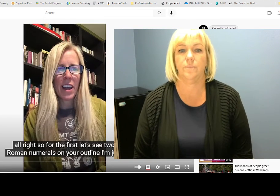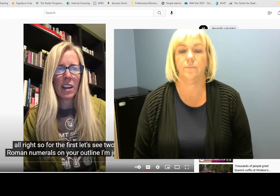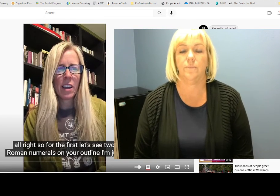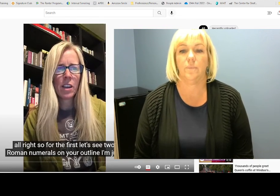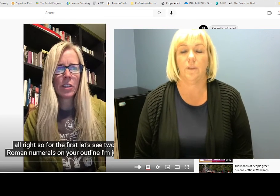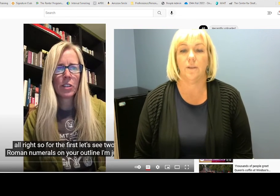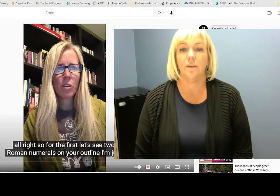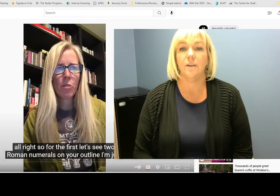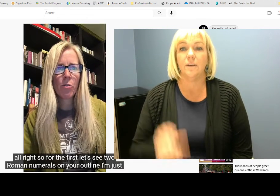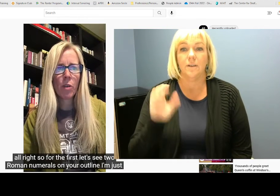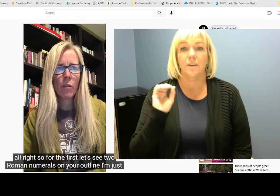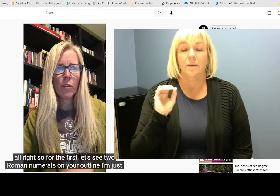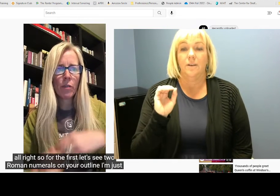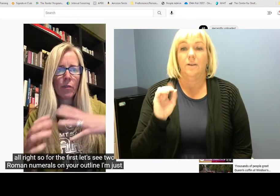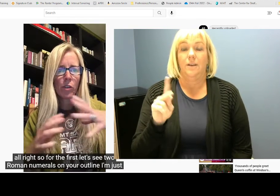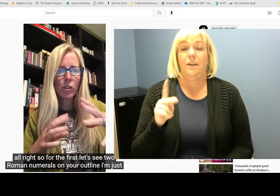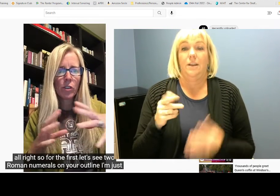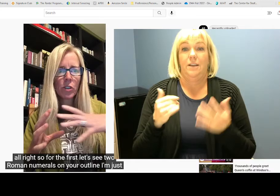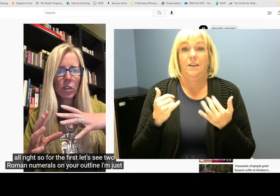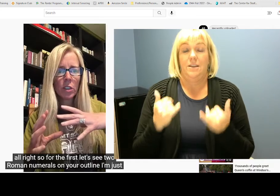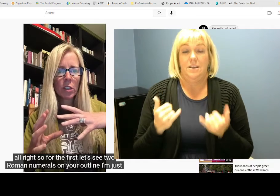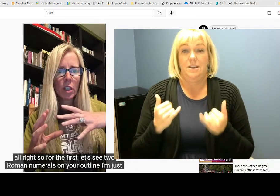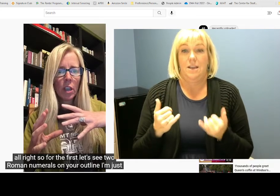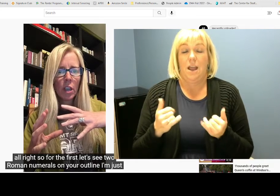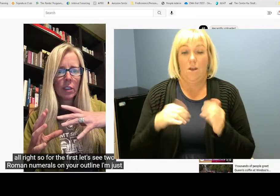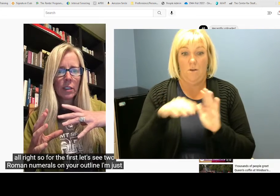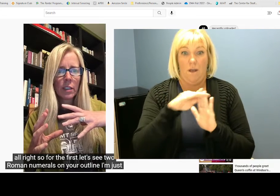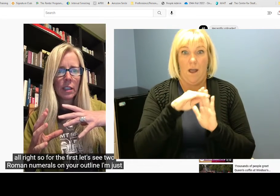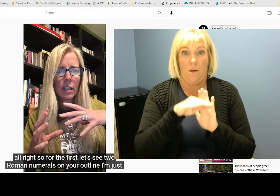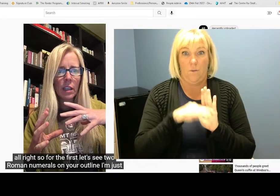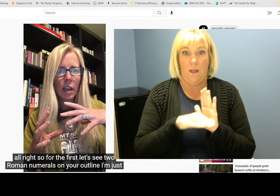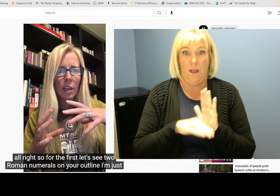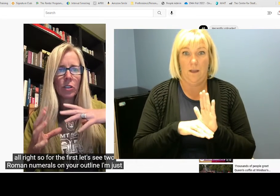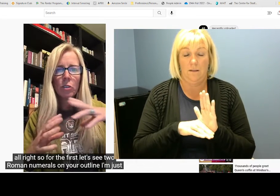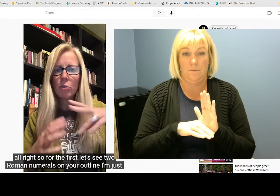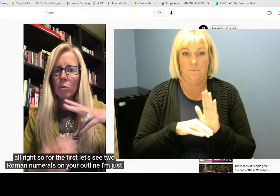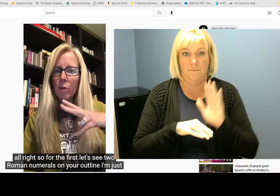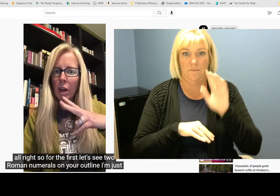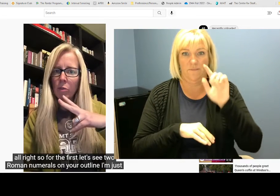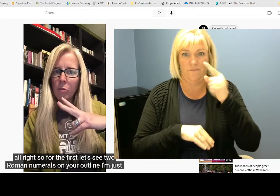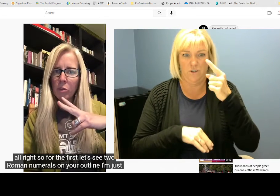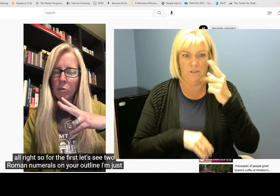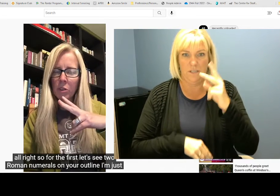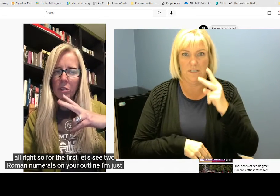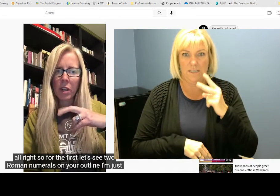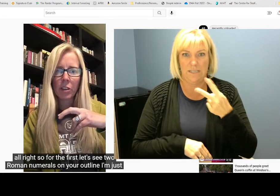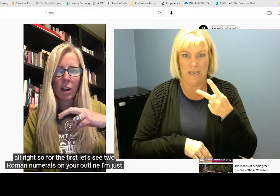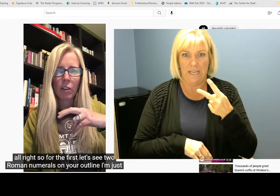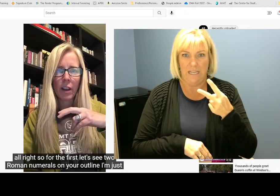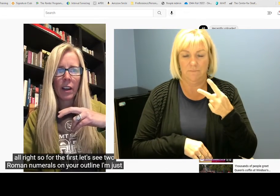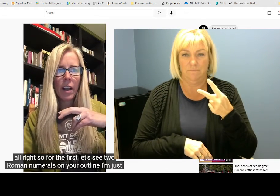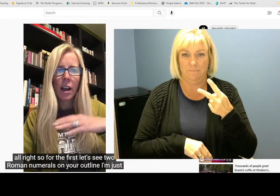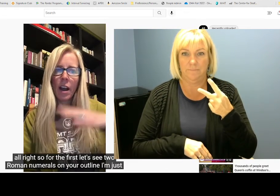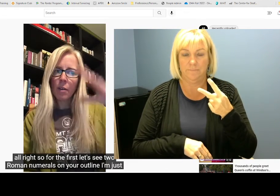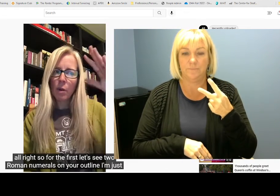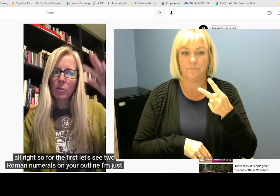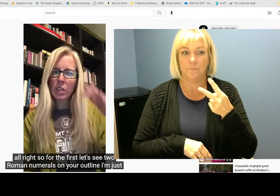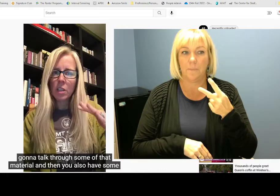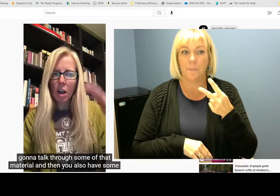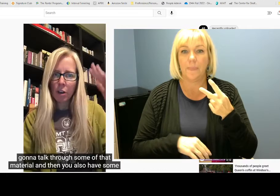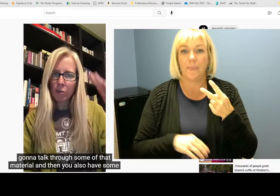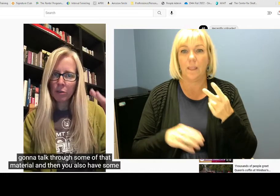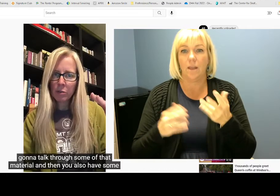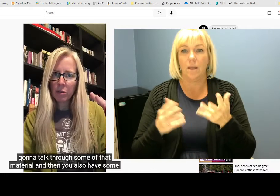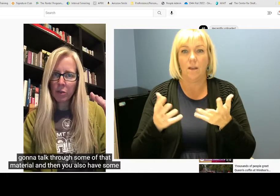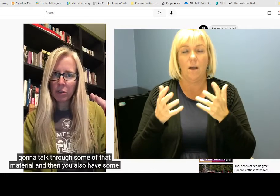All right. So for the first, let's see, two Roman numerals on your outline, I'm just